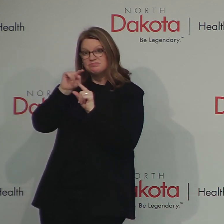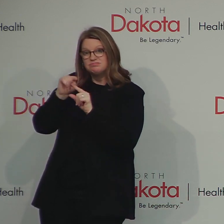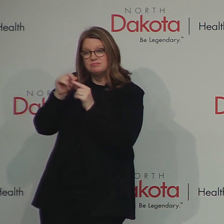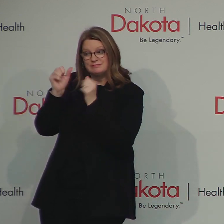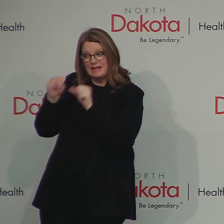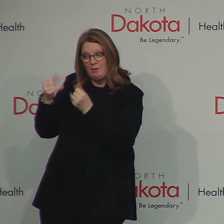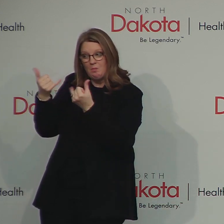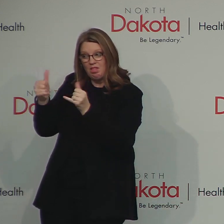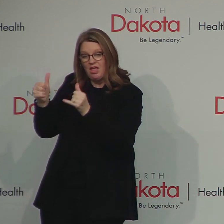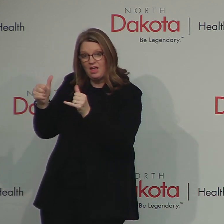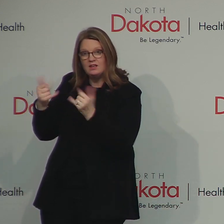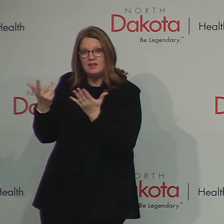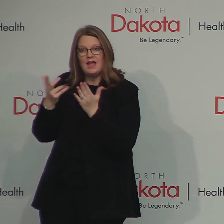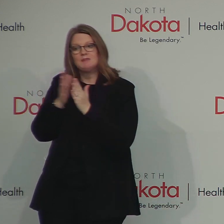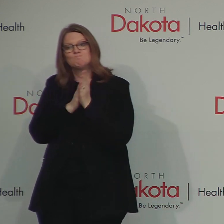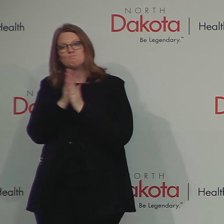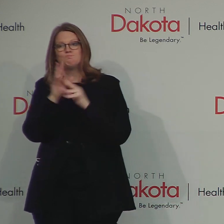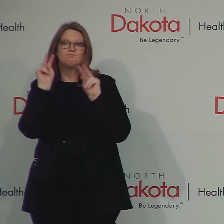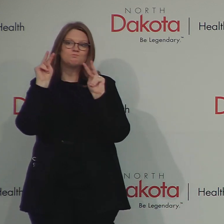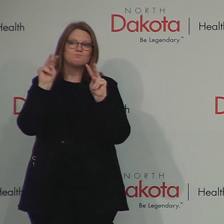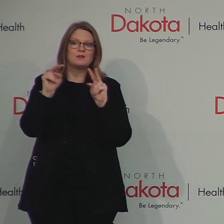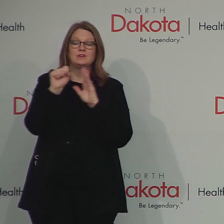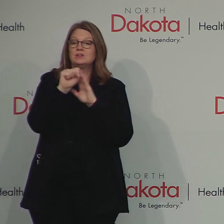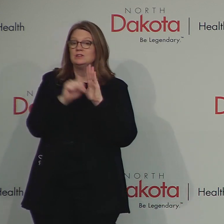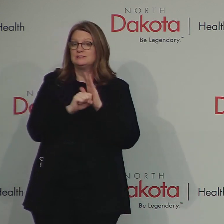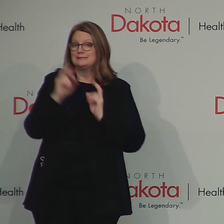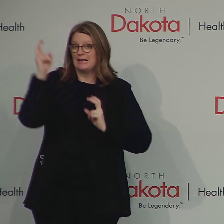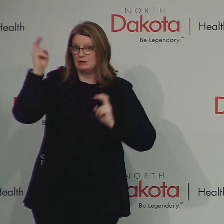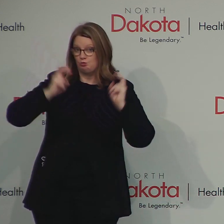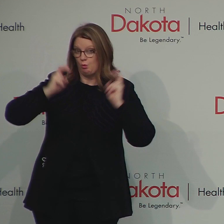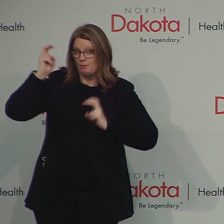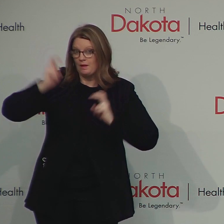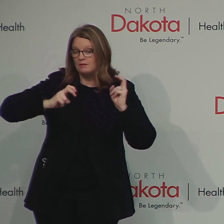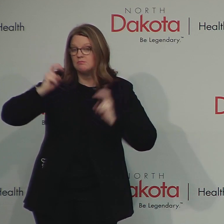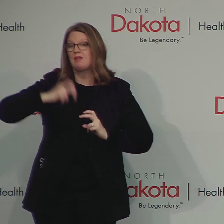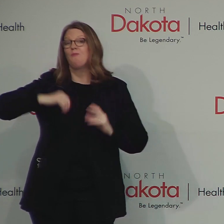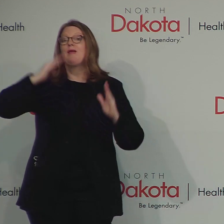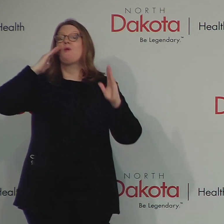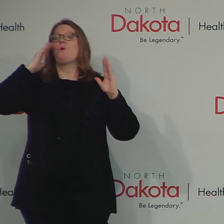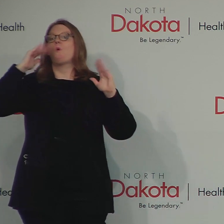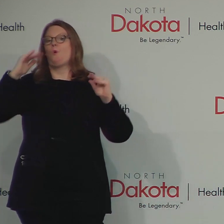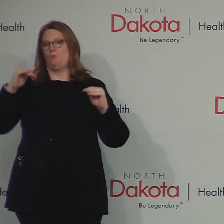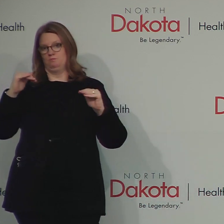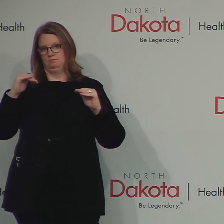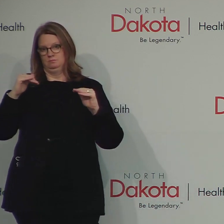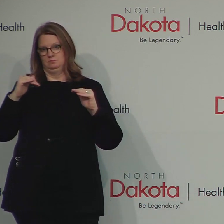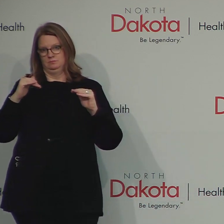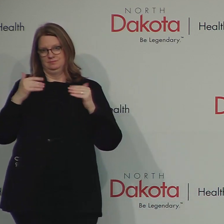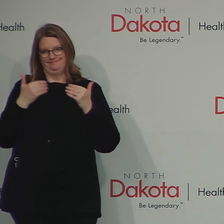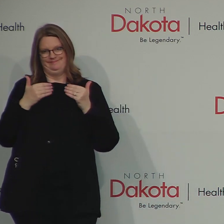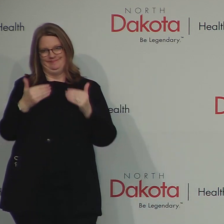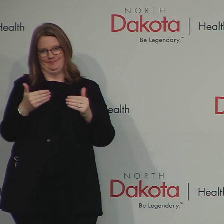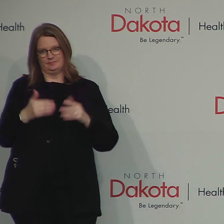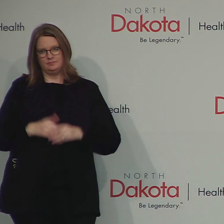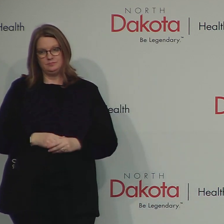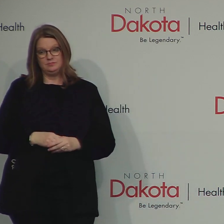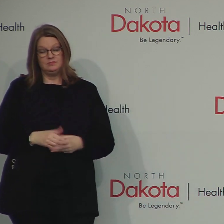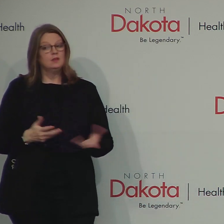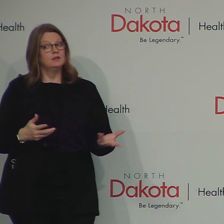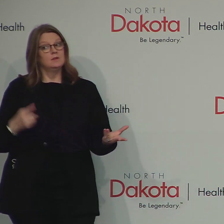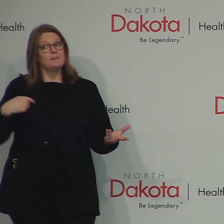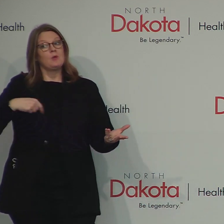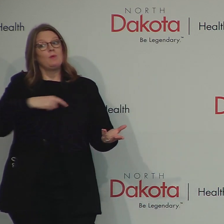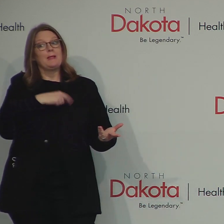look forward to those state tournaments that we all hope to be able to hold this year. So as I was saying, we must